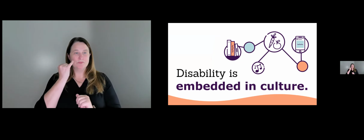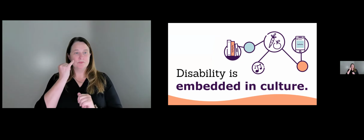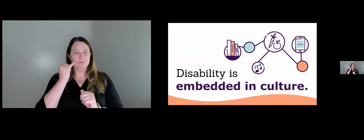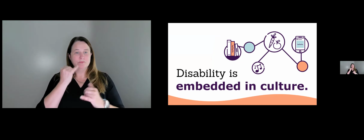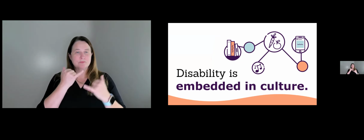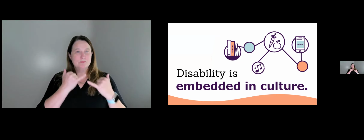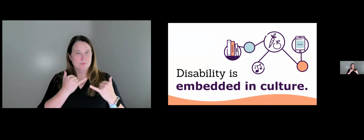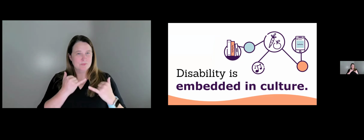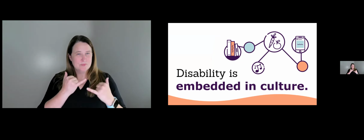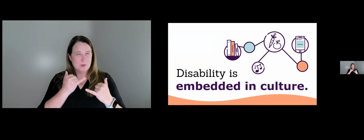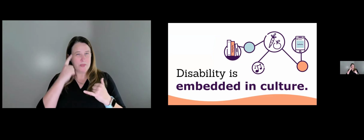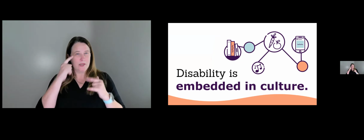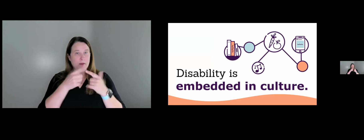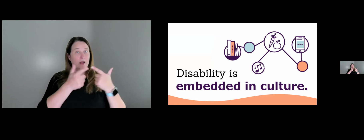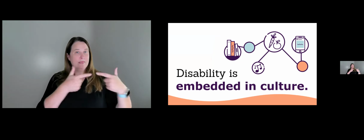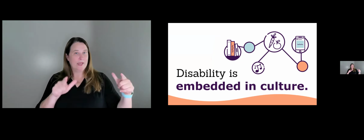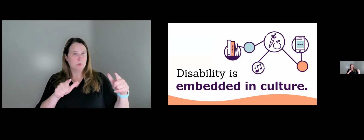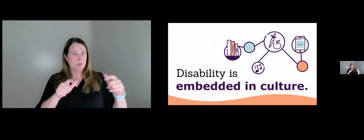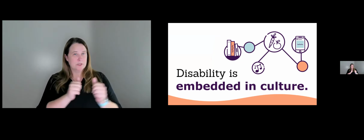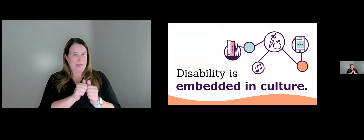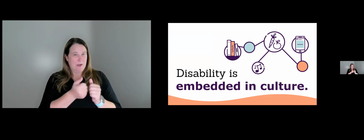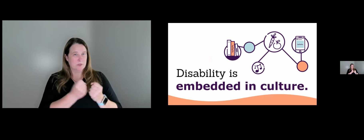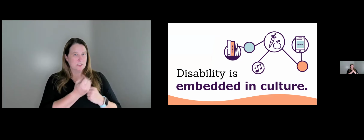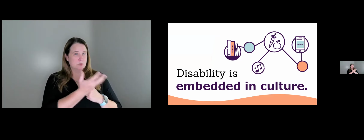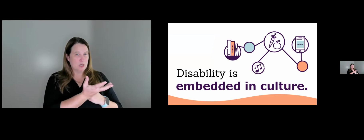So thinking about culture,